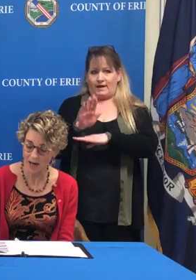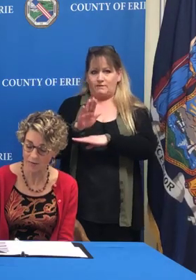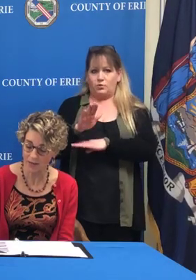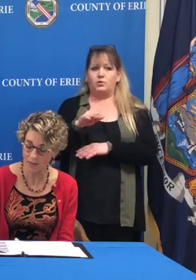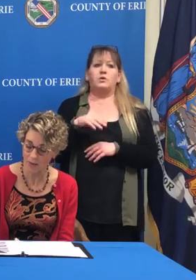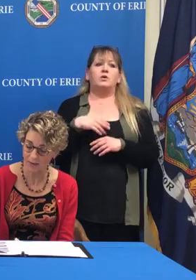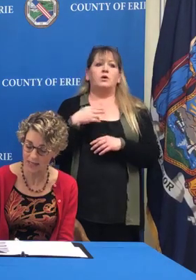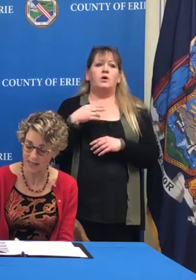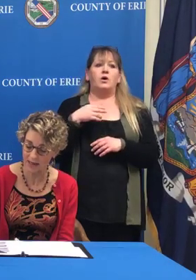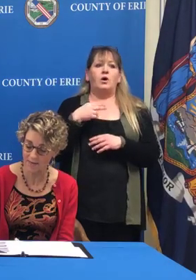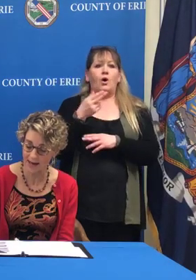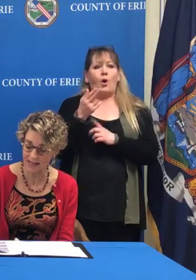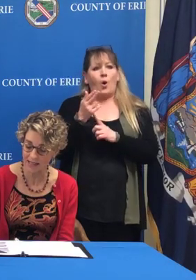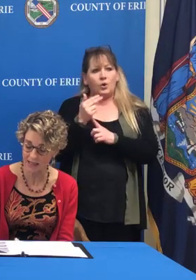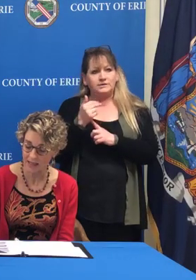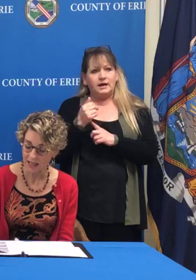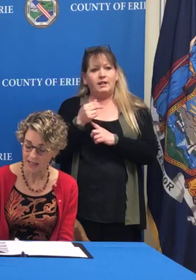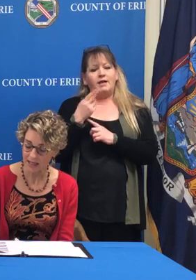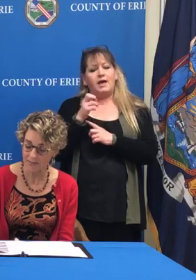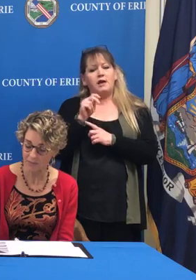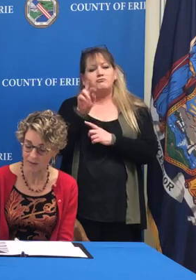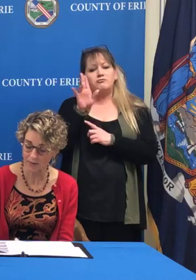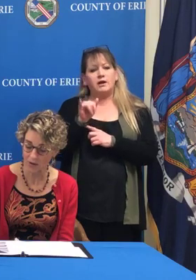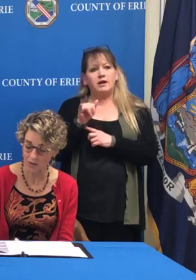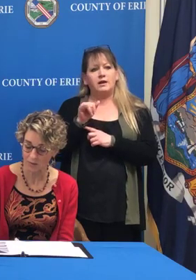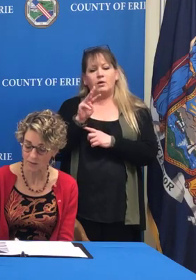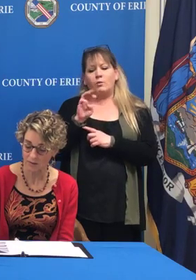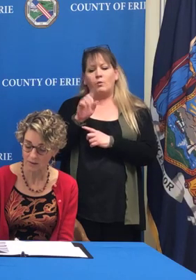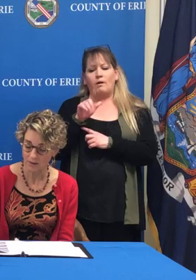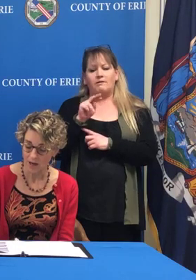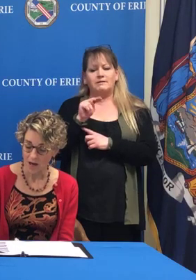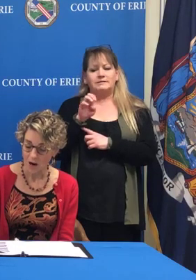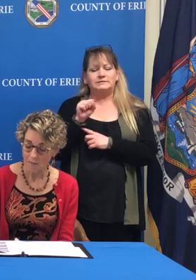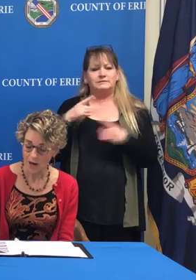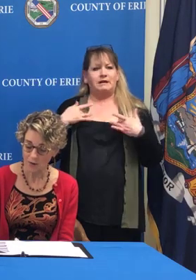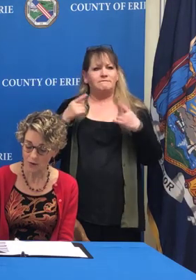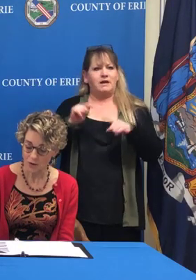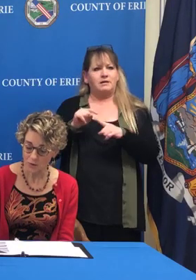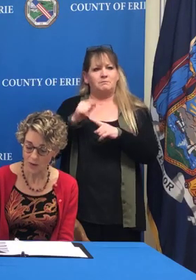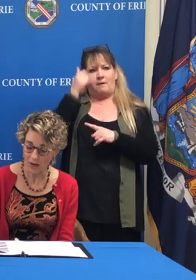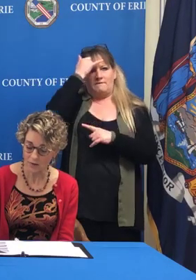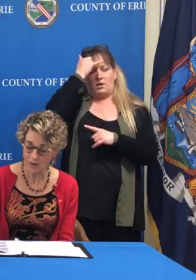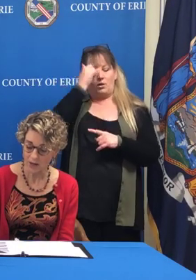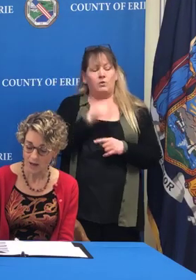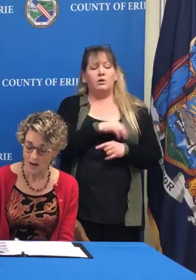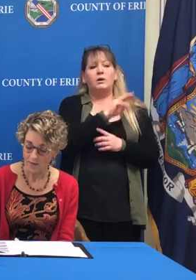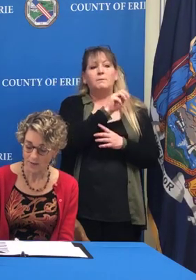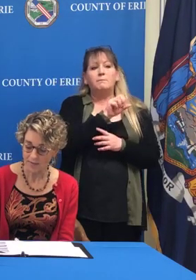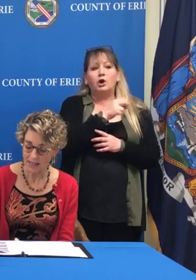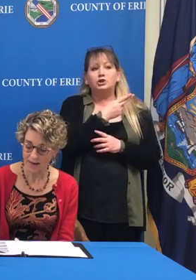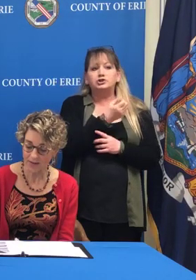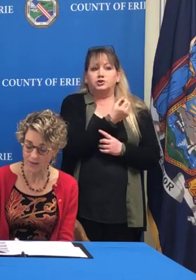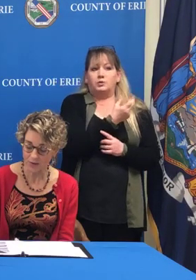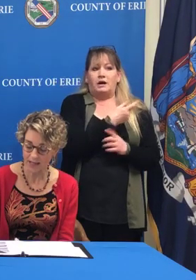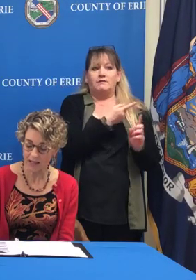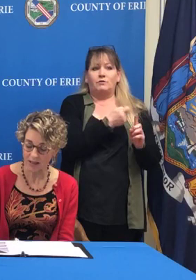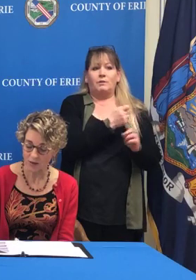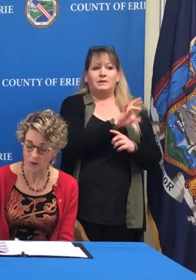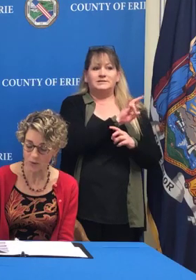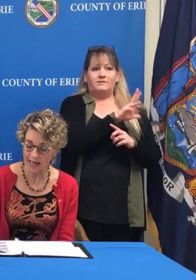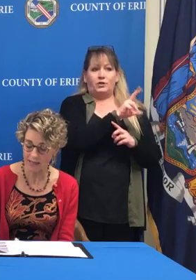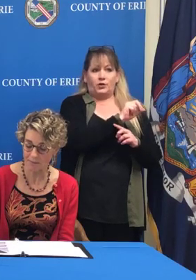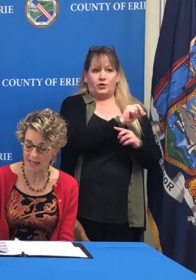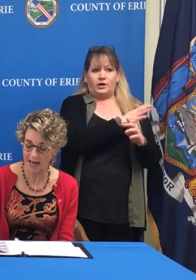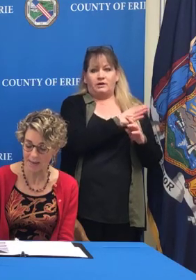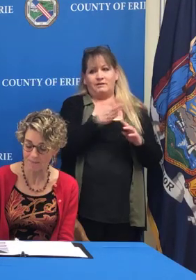Hotel Henry Wellness Event in Buffalo. March 12th, from 7:30